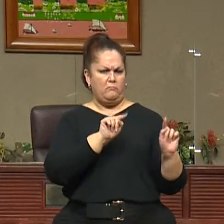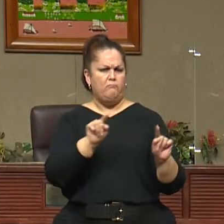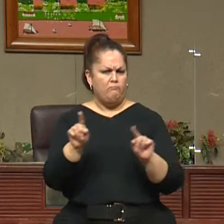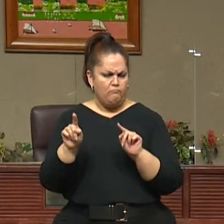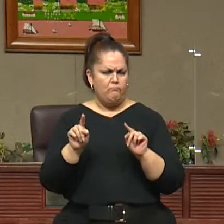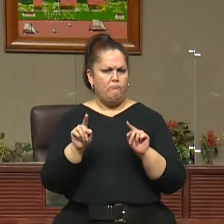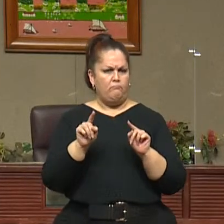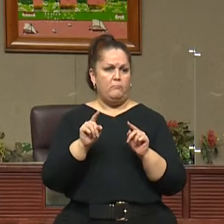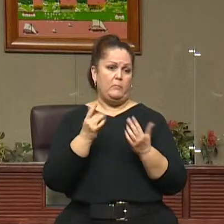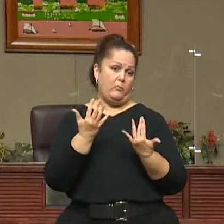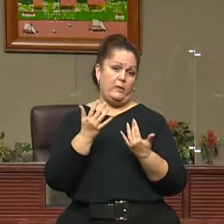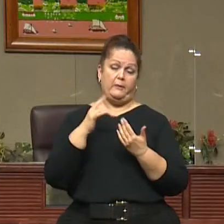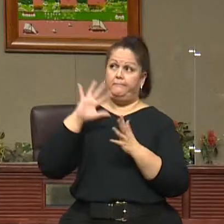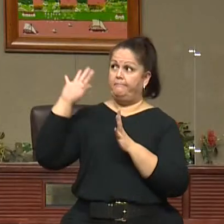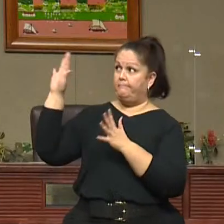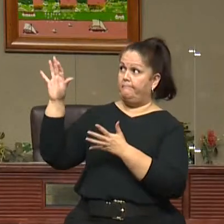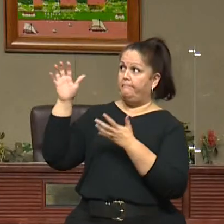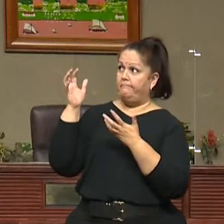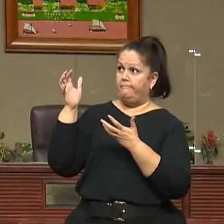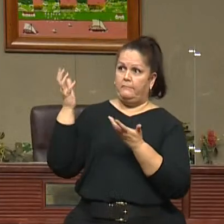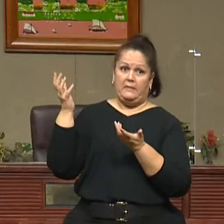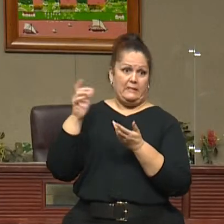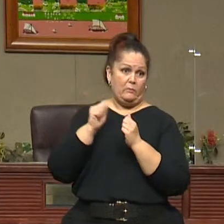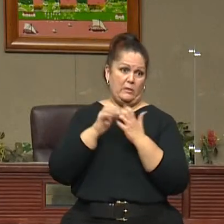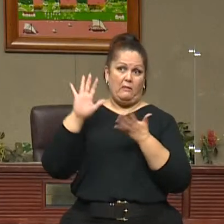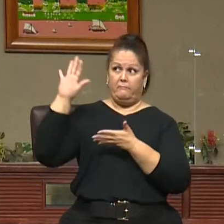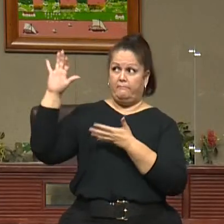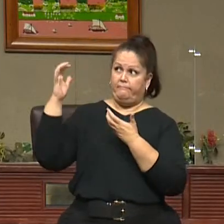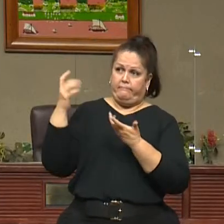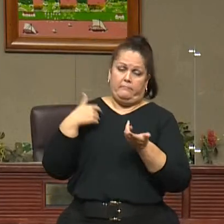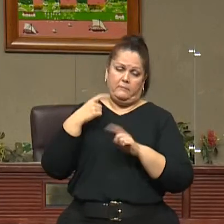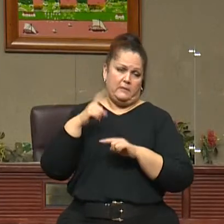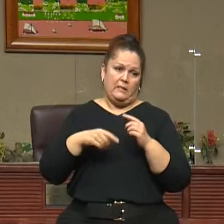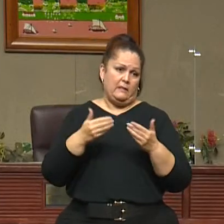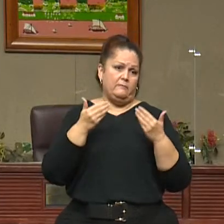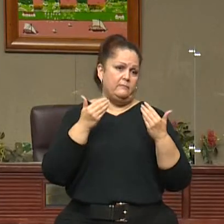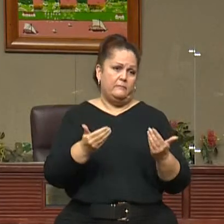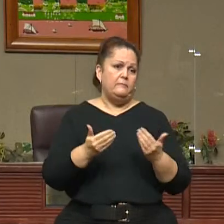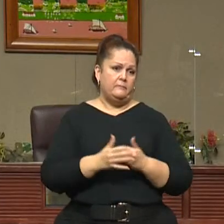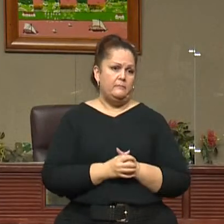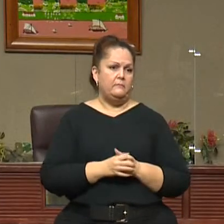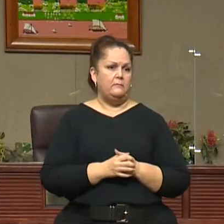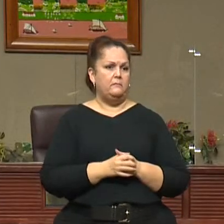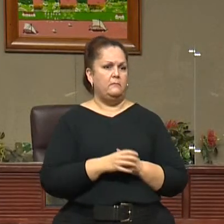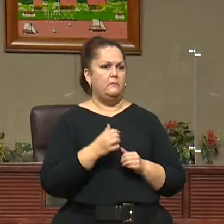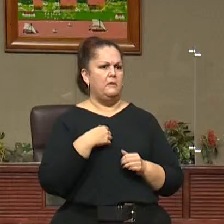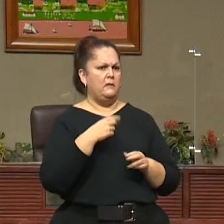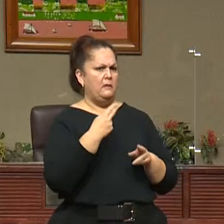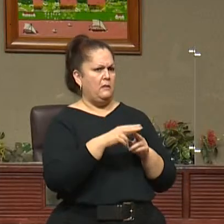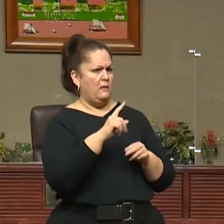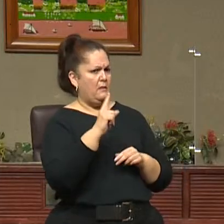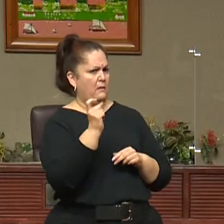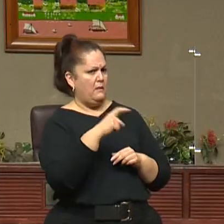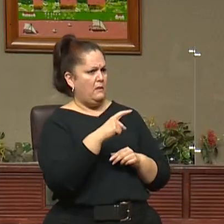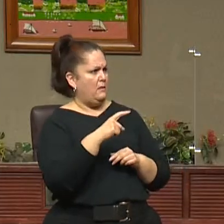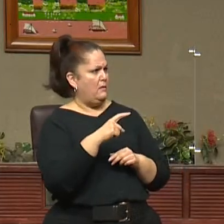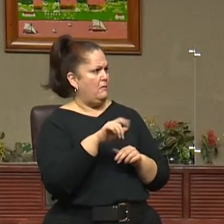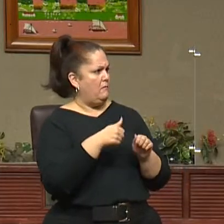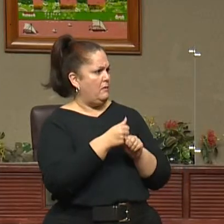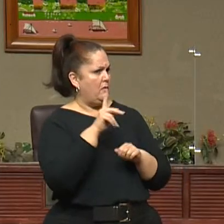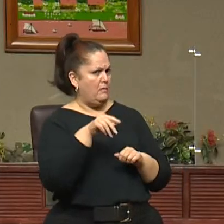we get the supply up, we can't move forward with some of those initiatives. May I have a quick follow-up on that?